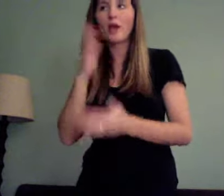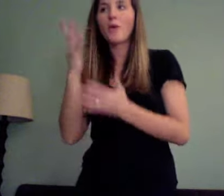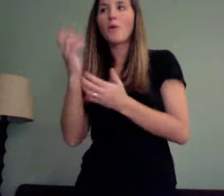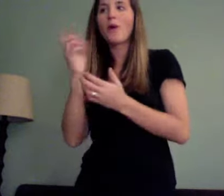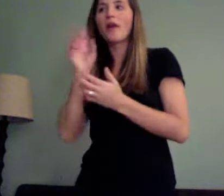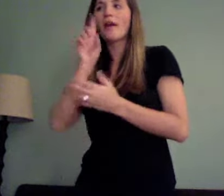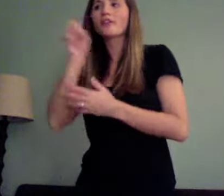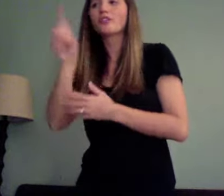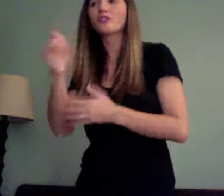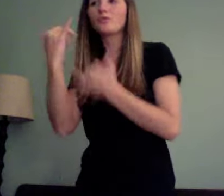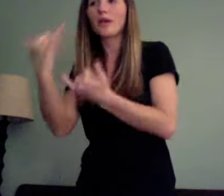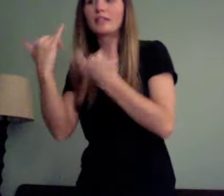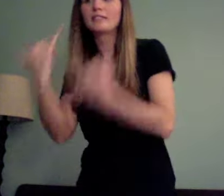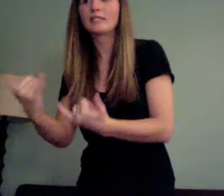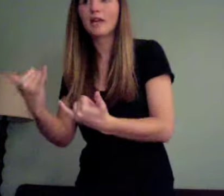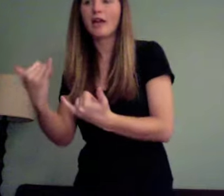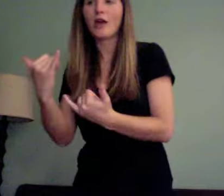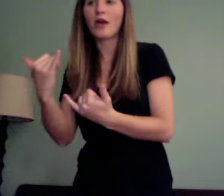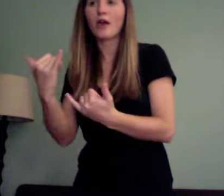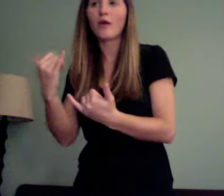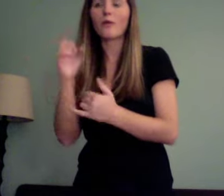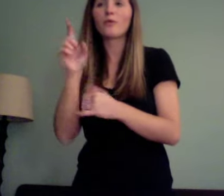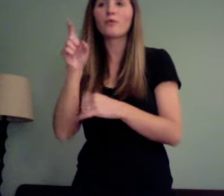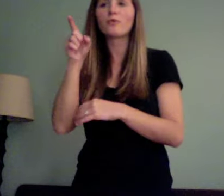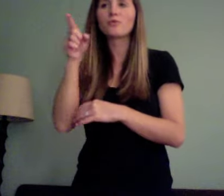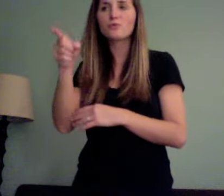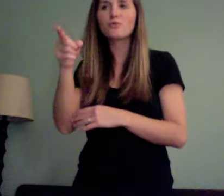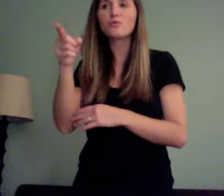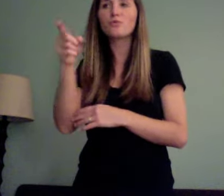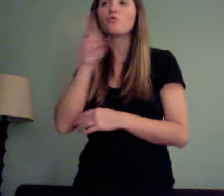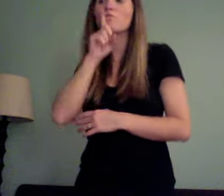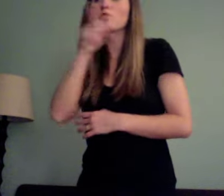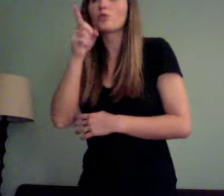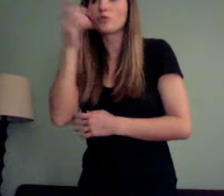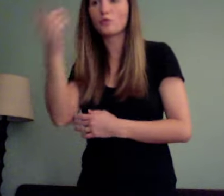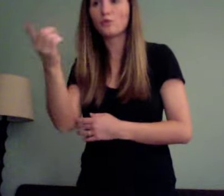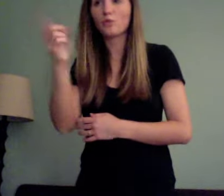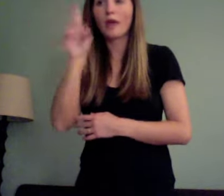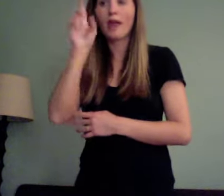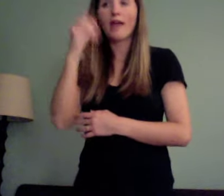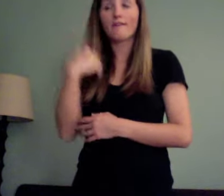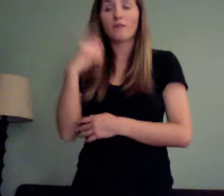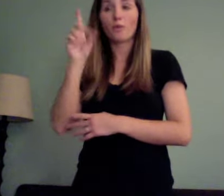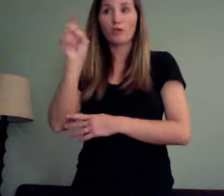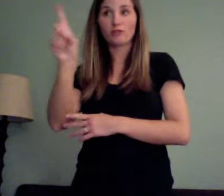you are right this minute. The real you. Got a question. Do you love me?